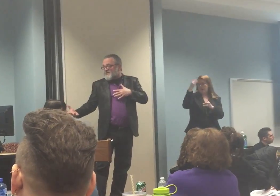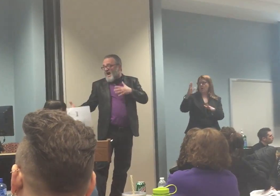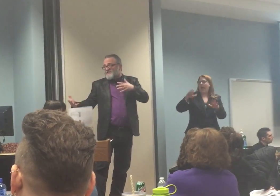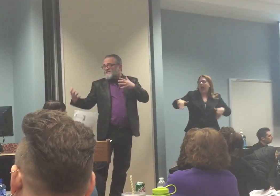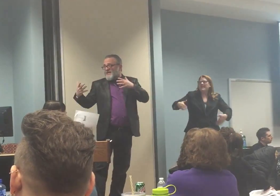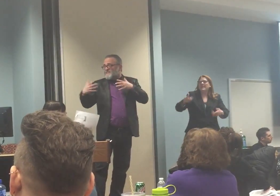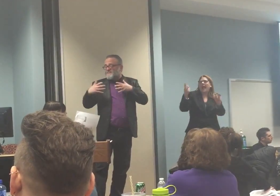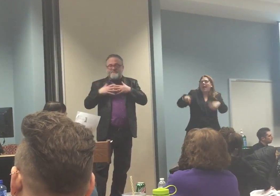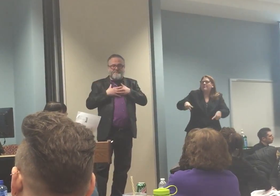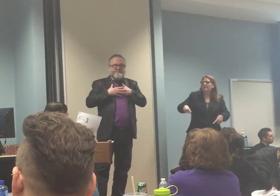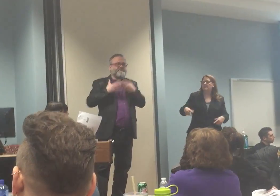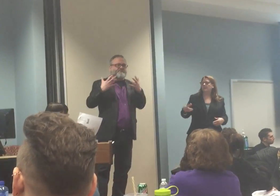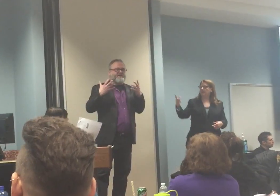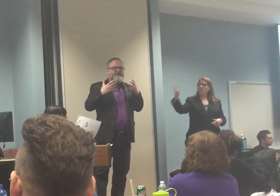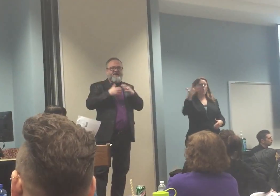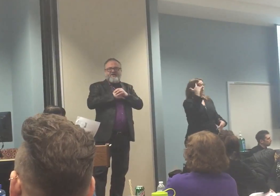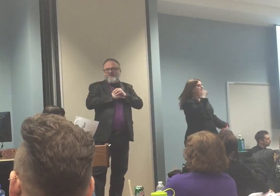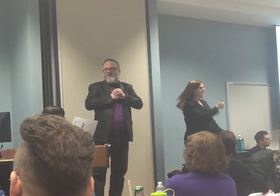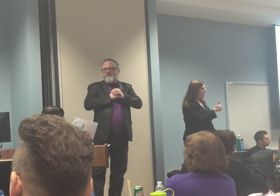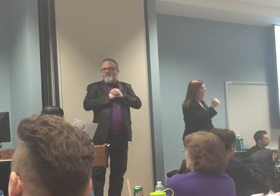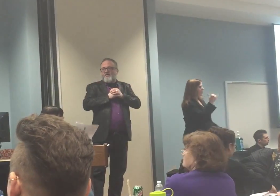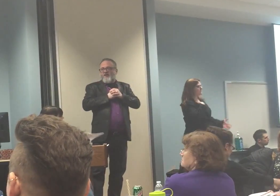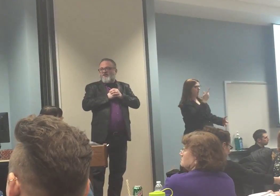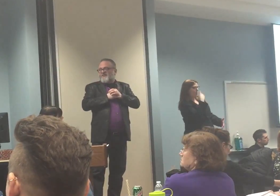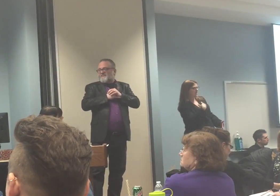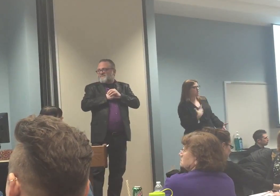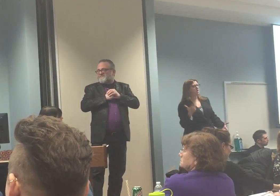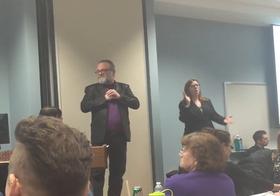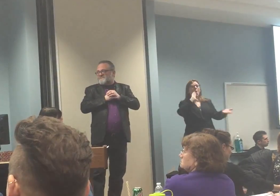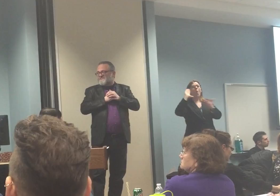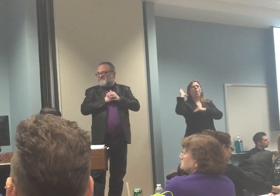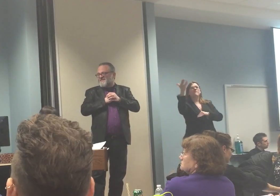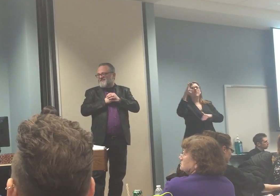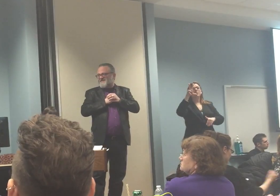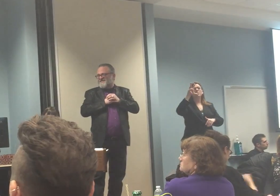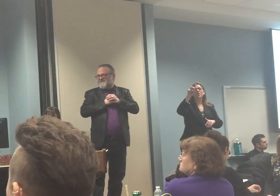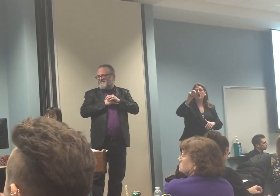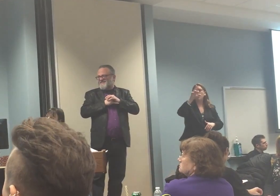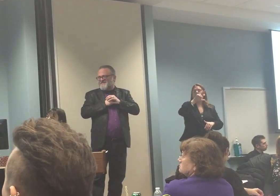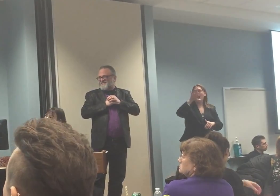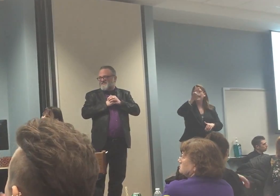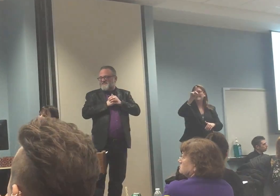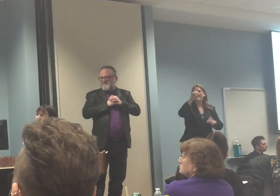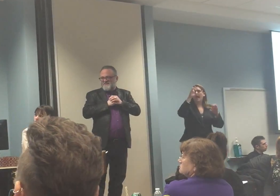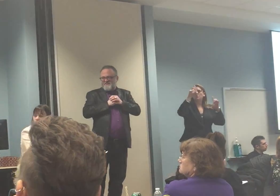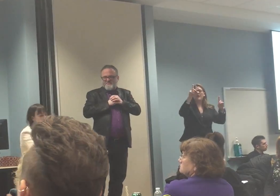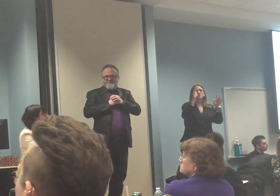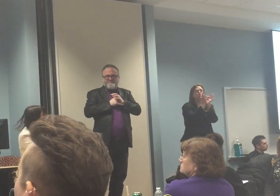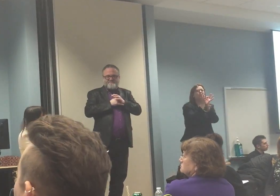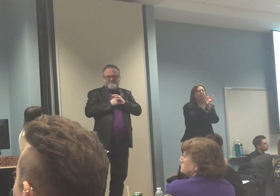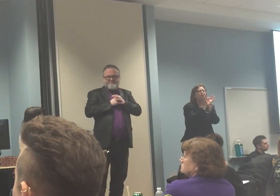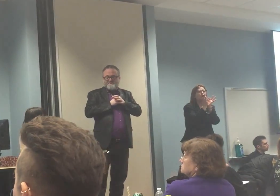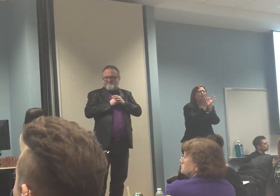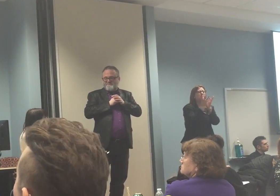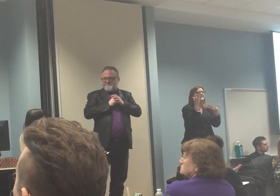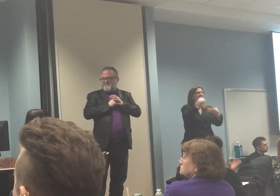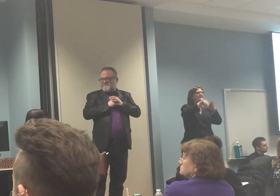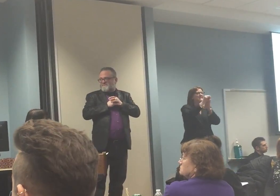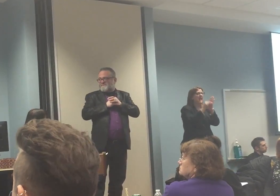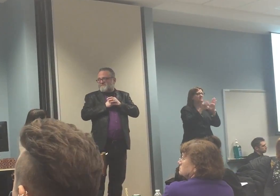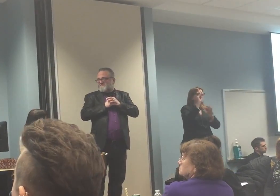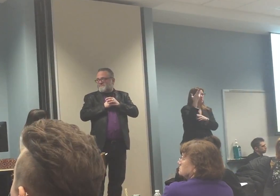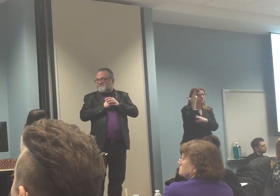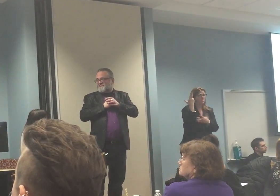yet. Why not? I can't. That's our question. There are over 30 RID educational interpreters within the state of